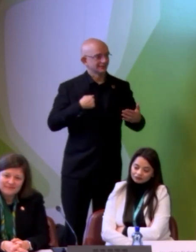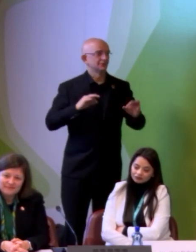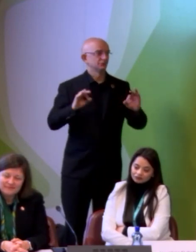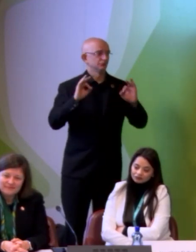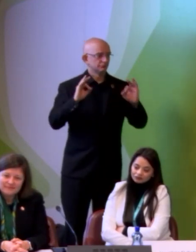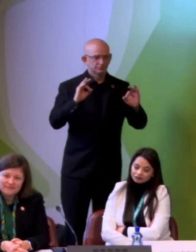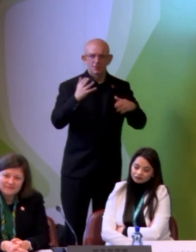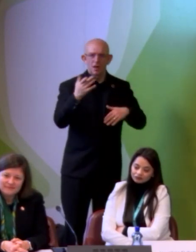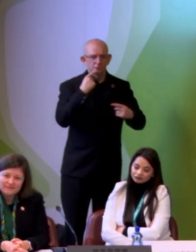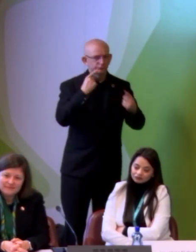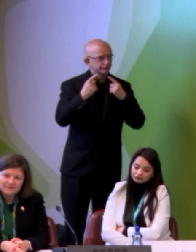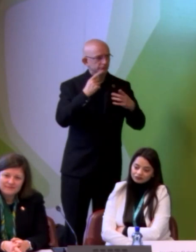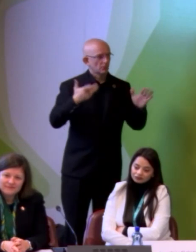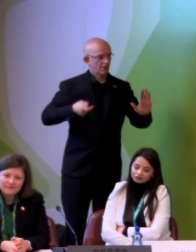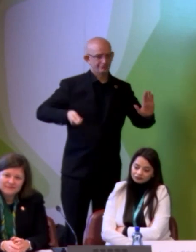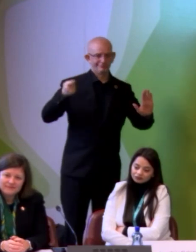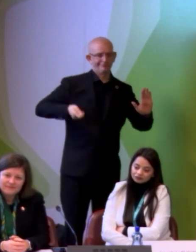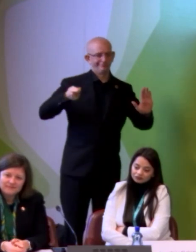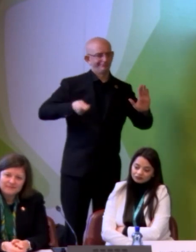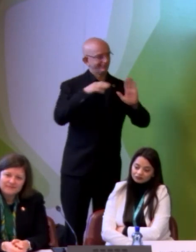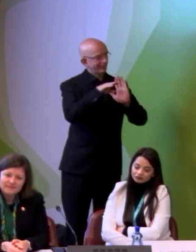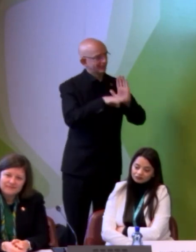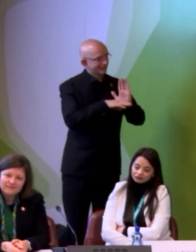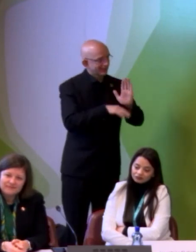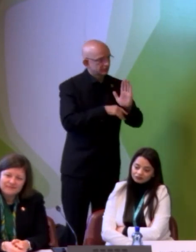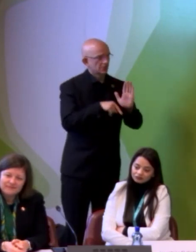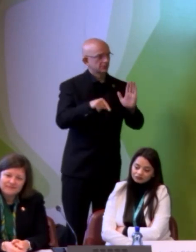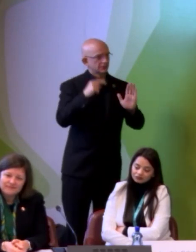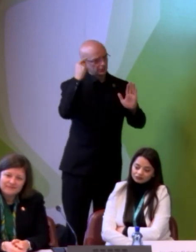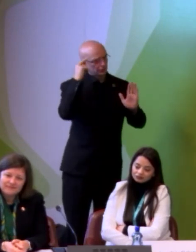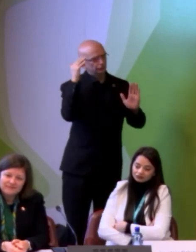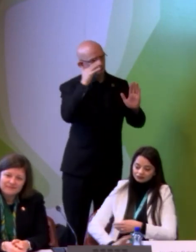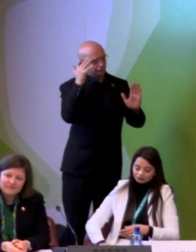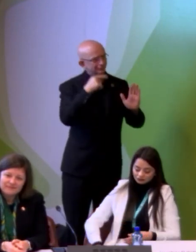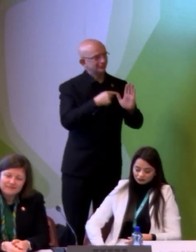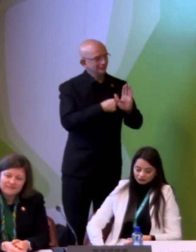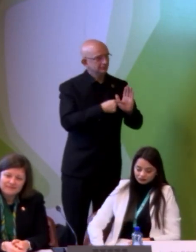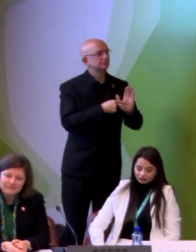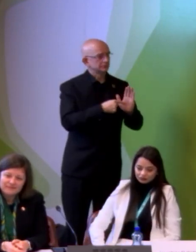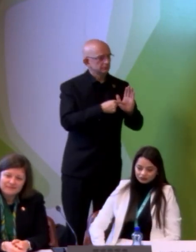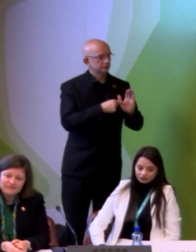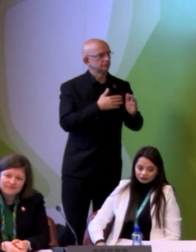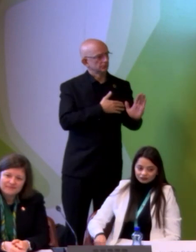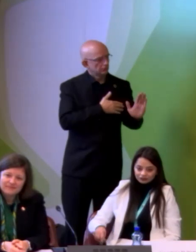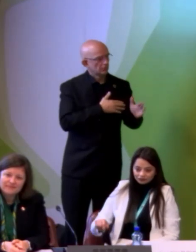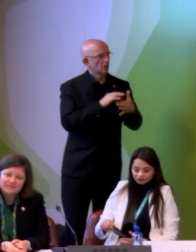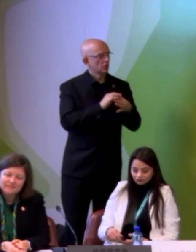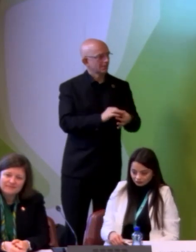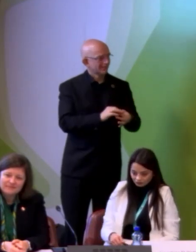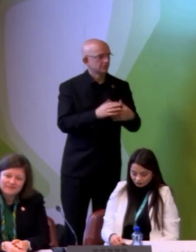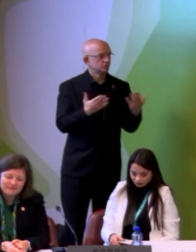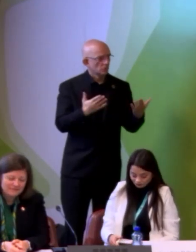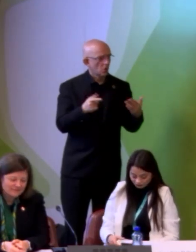and initiatives, and most importantly, interest and commitments to move forward